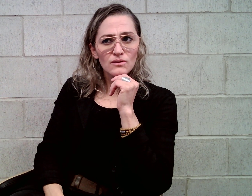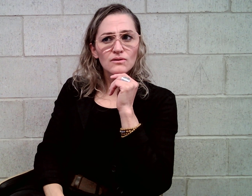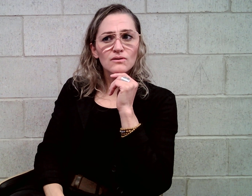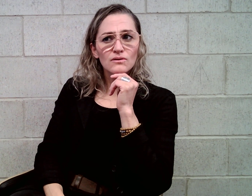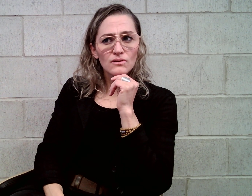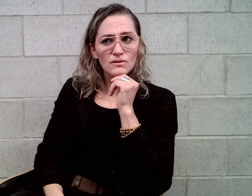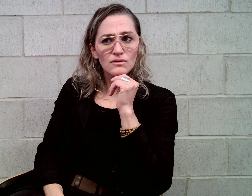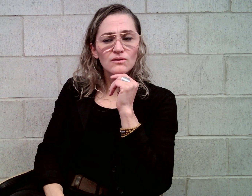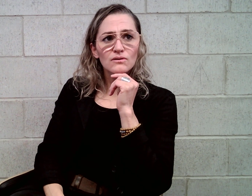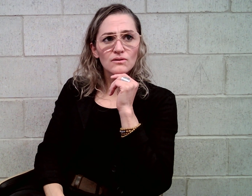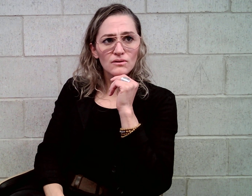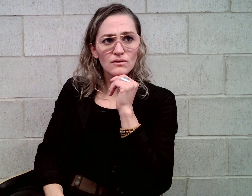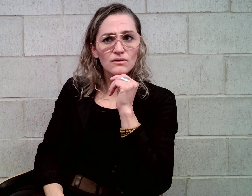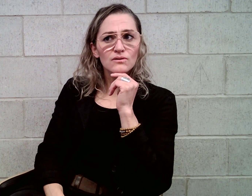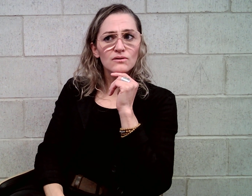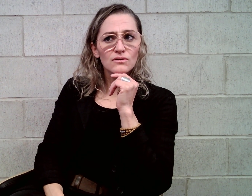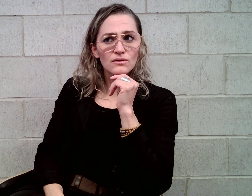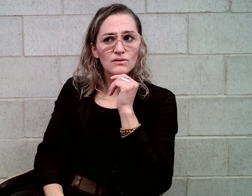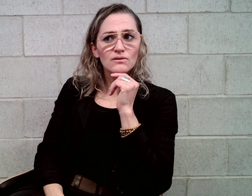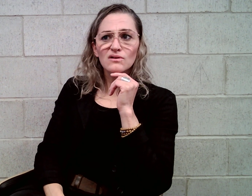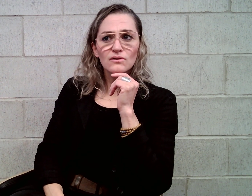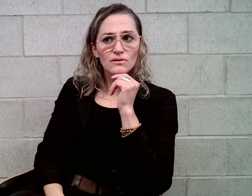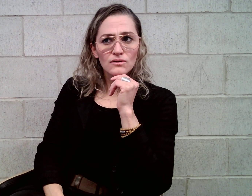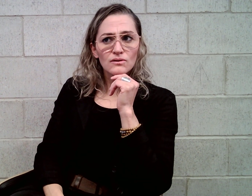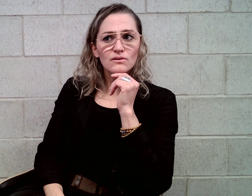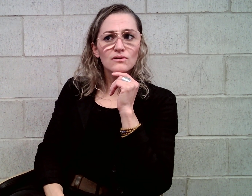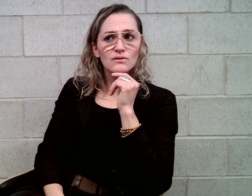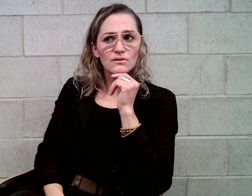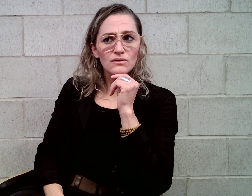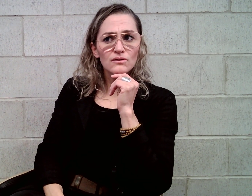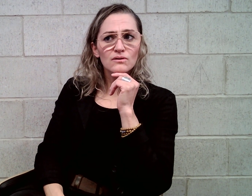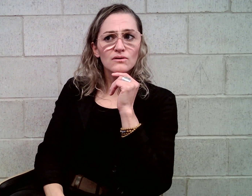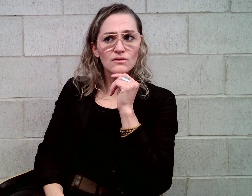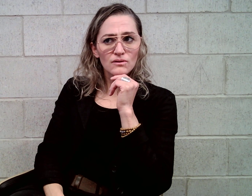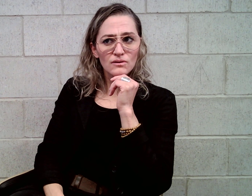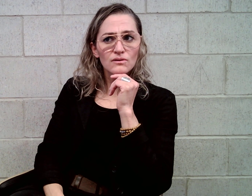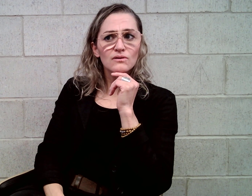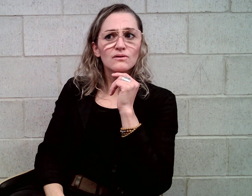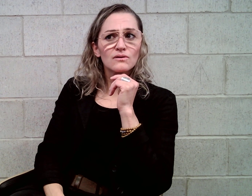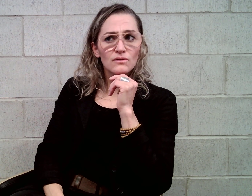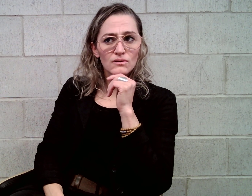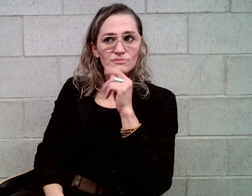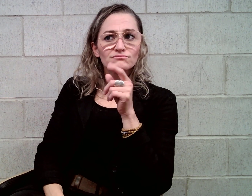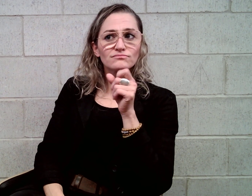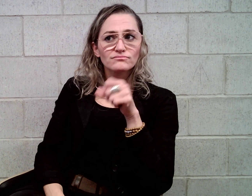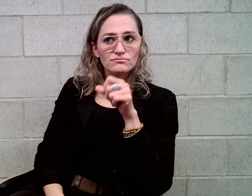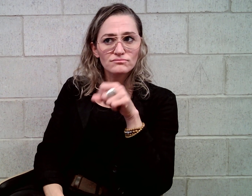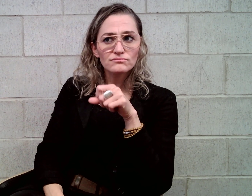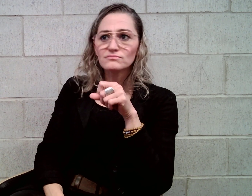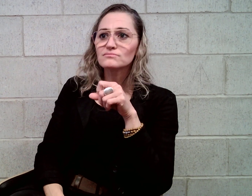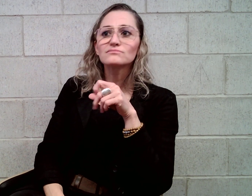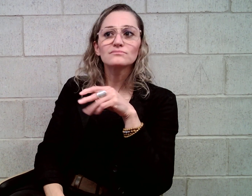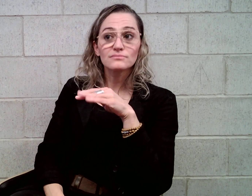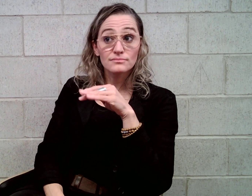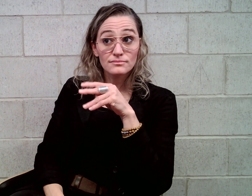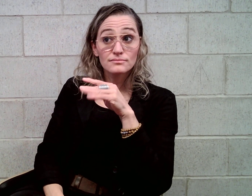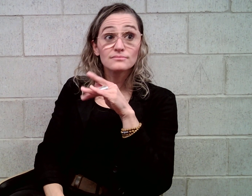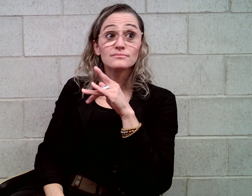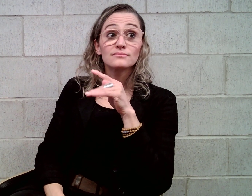in the park, or there's a predominance of Shakespeare that I believe we've inherited from our British